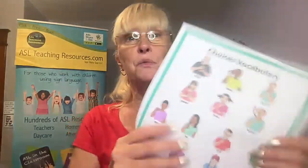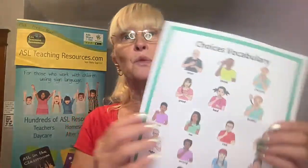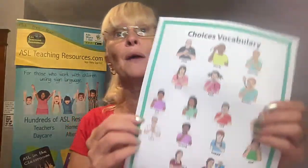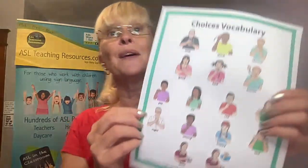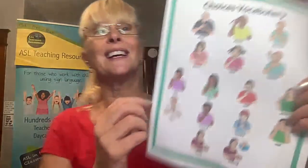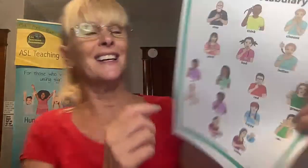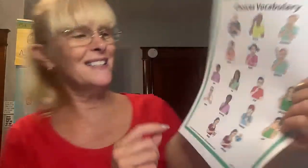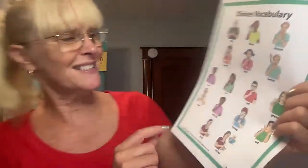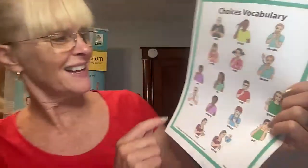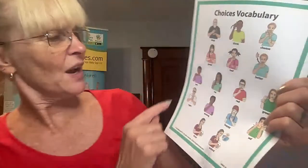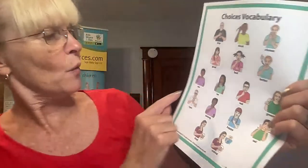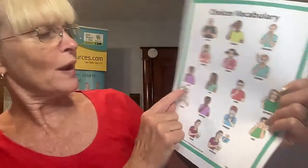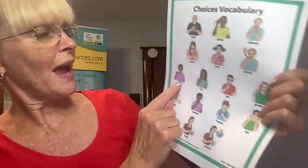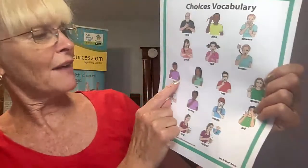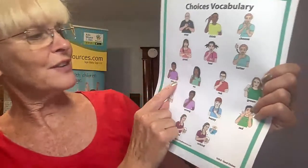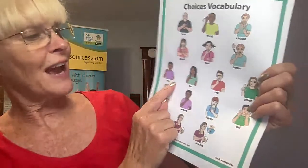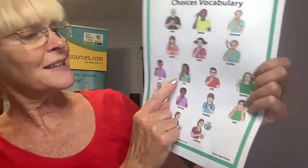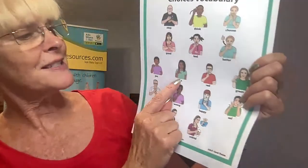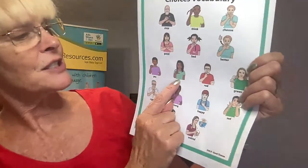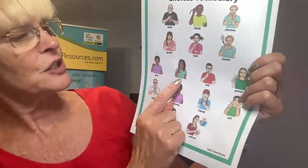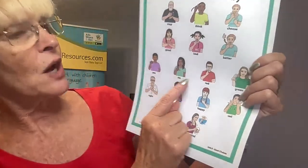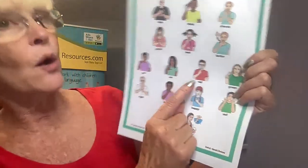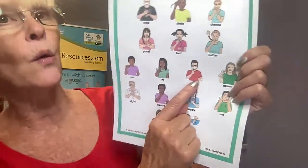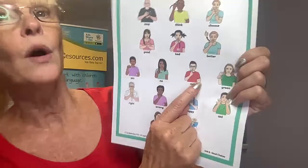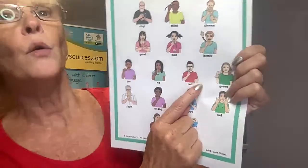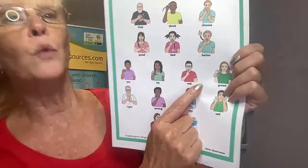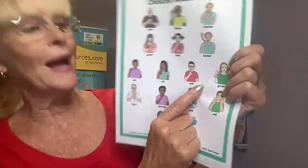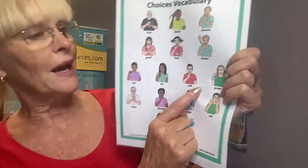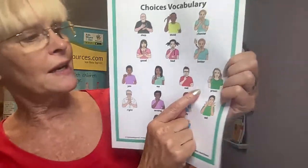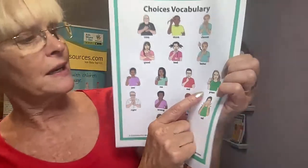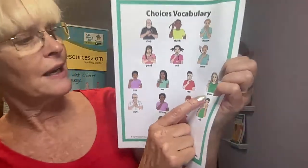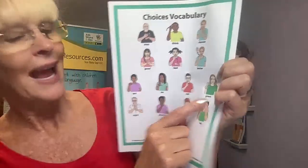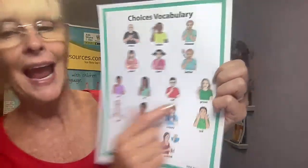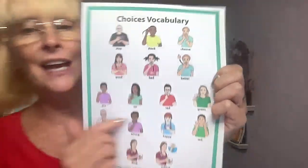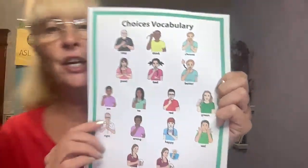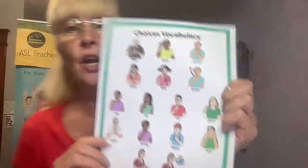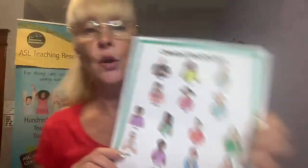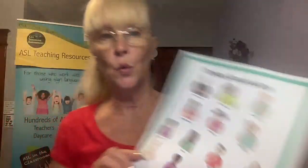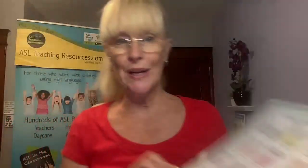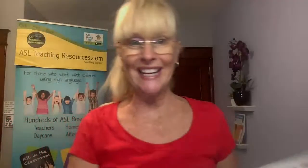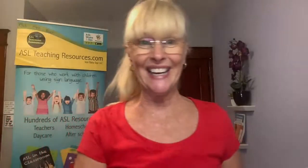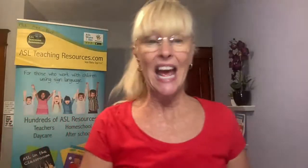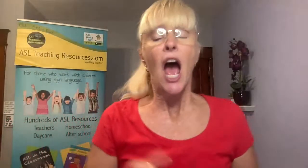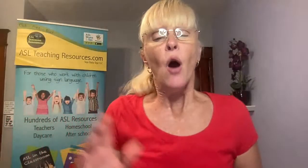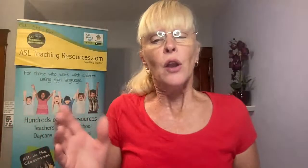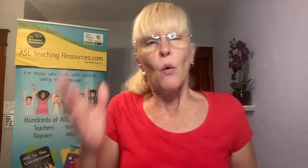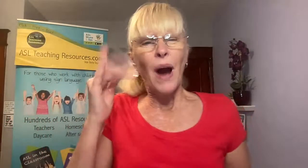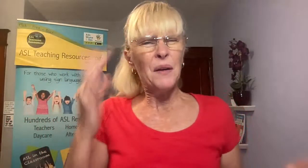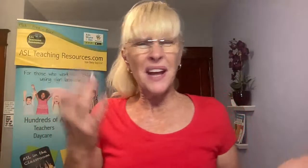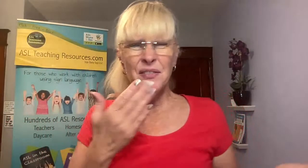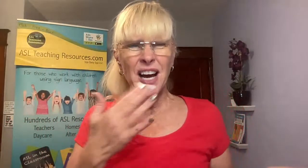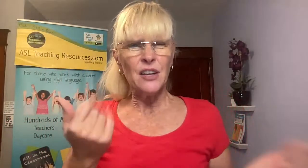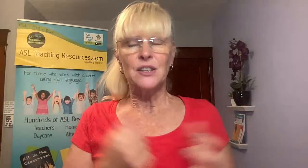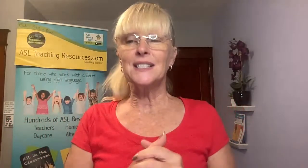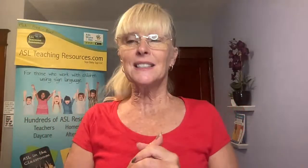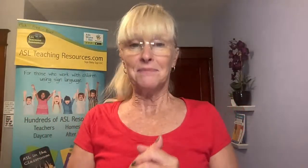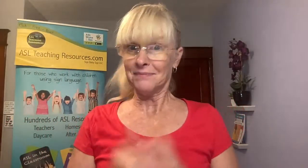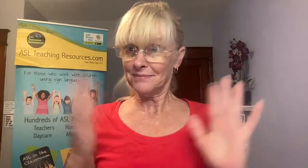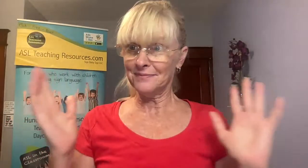row is we have yes, no, red, and green. Now, why do we have colors?